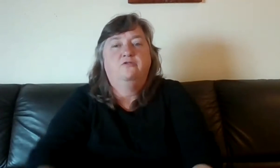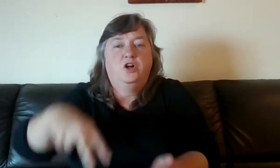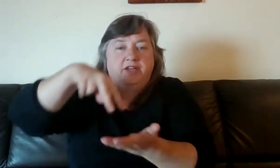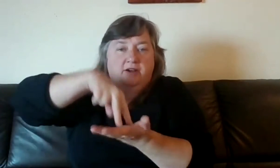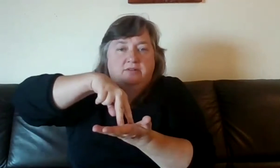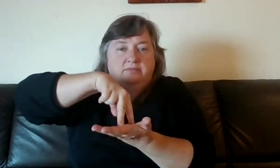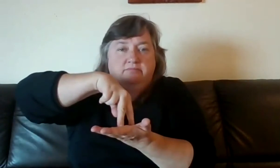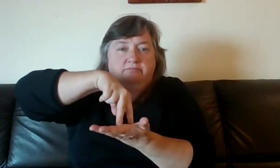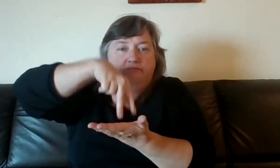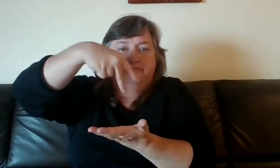Fall down.